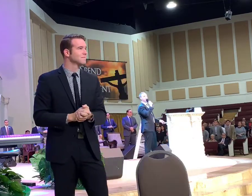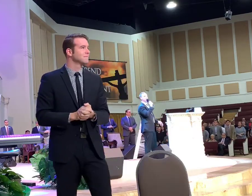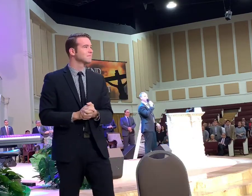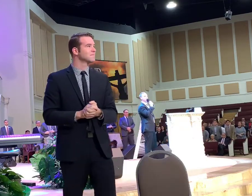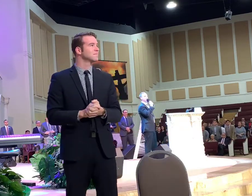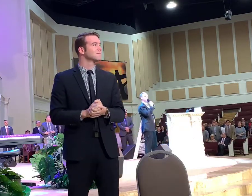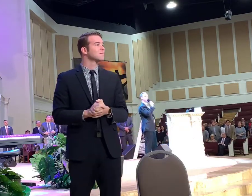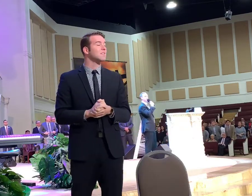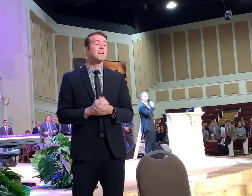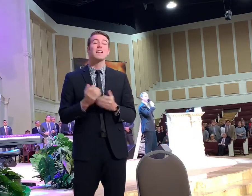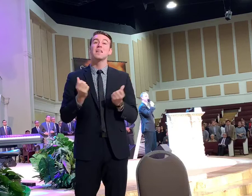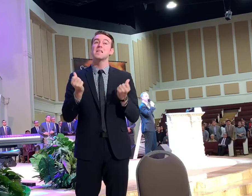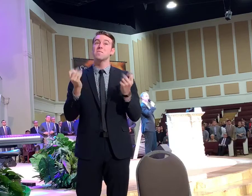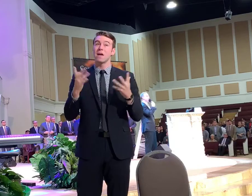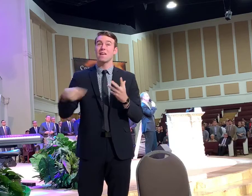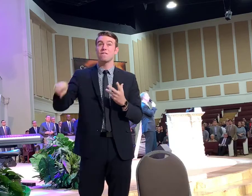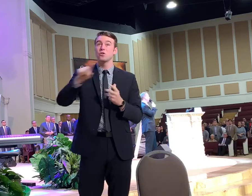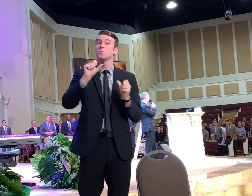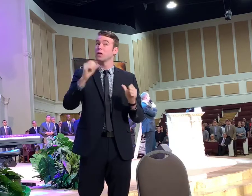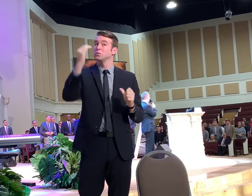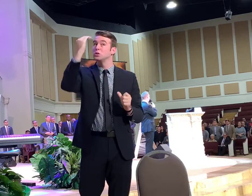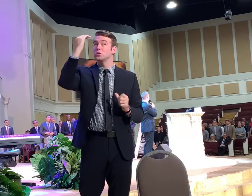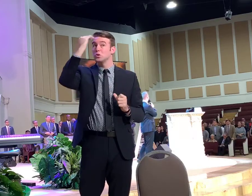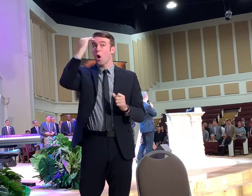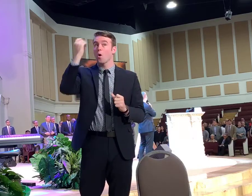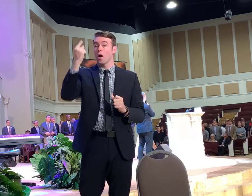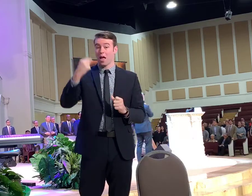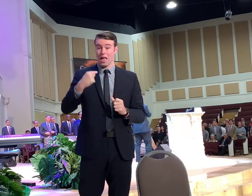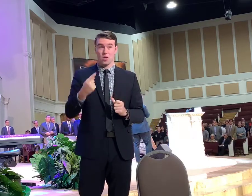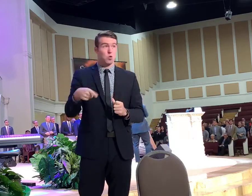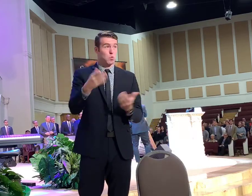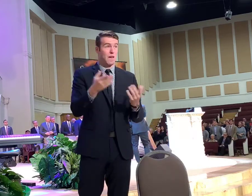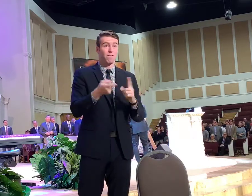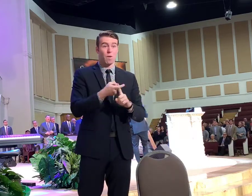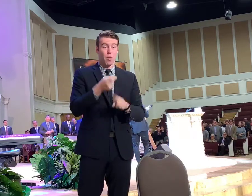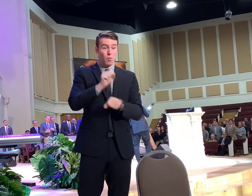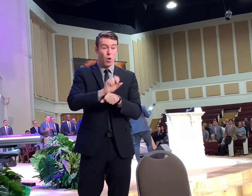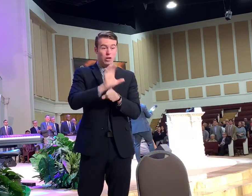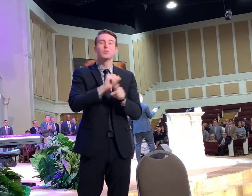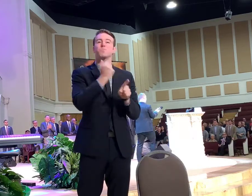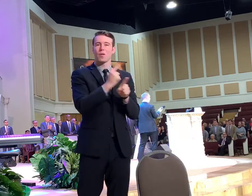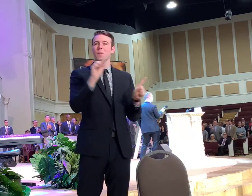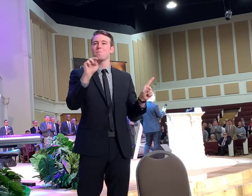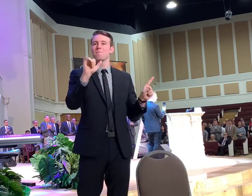And as many of you know, he came from the Rock Church in Sacramento.